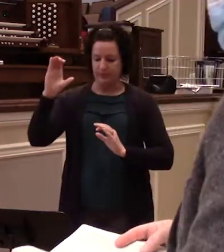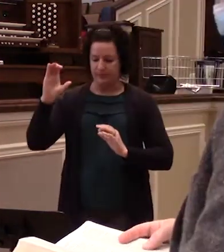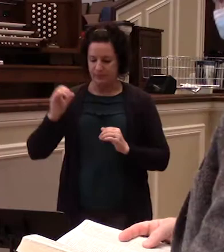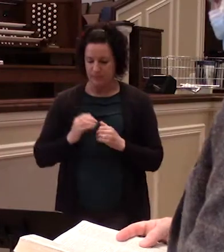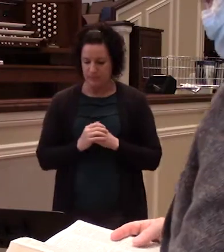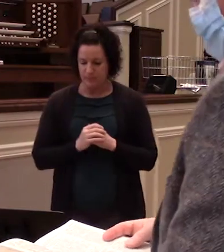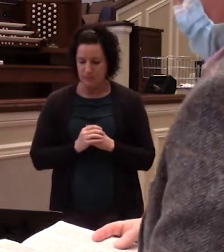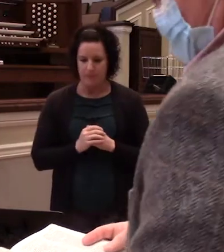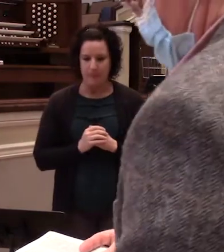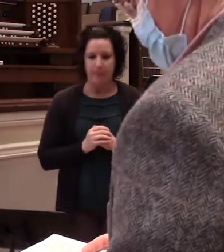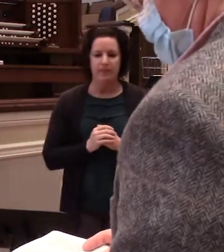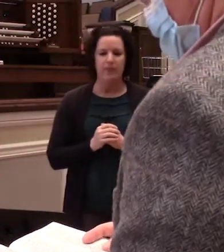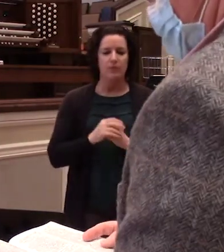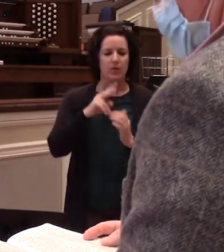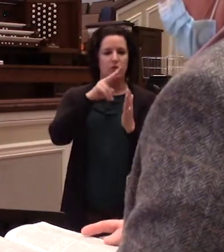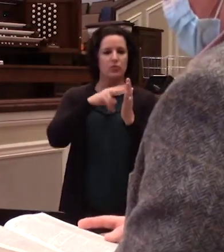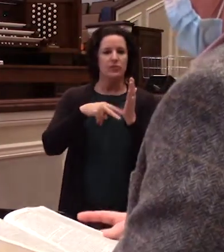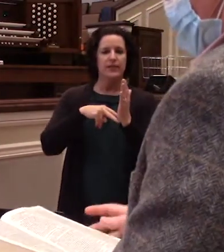2,